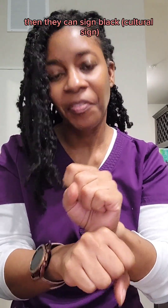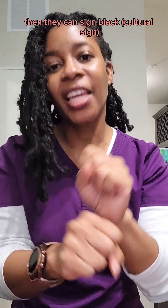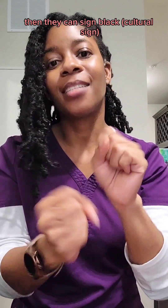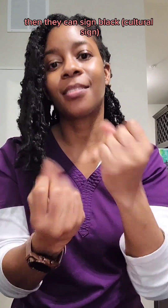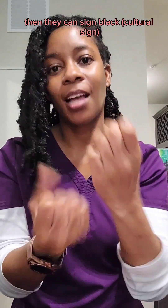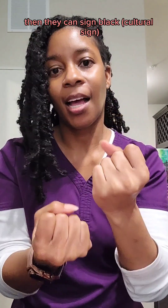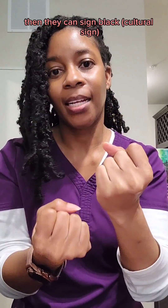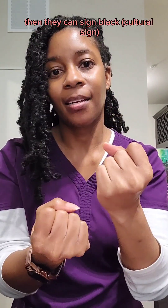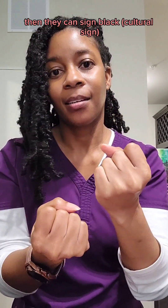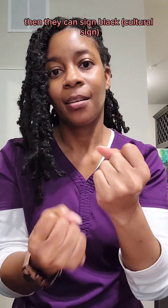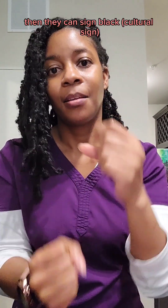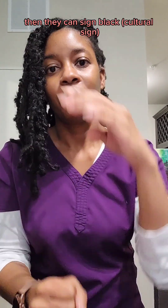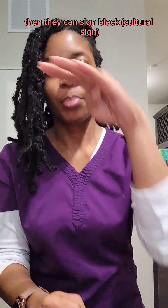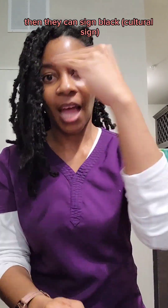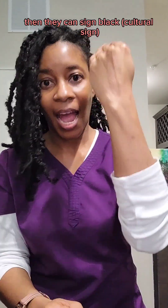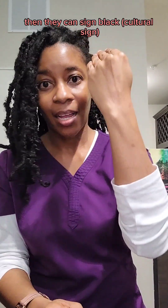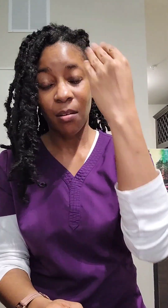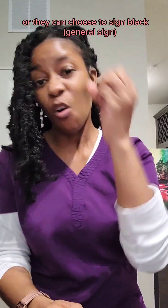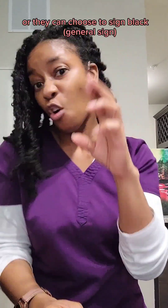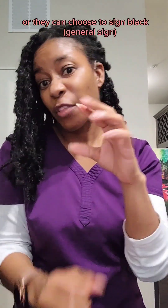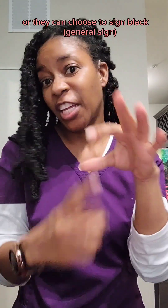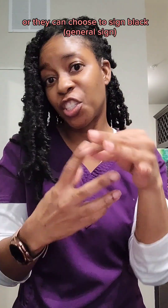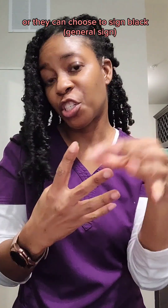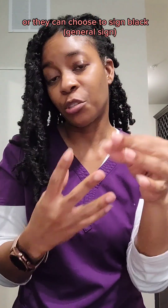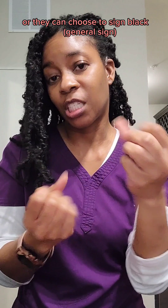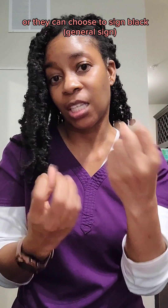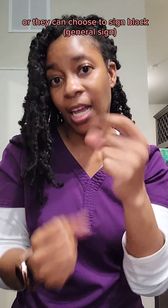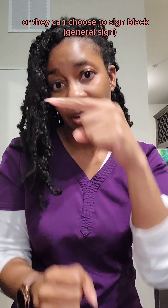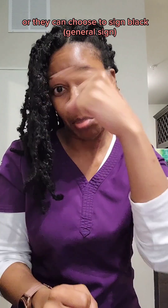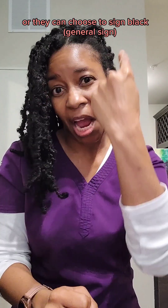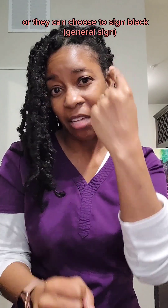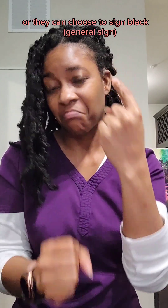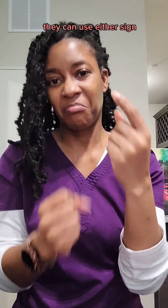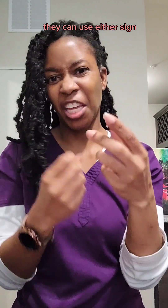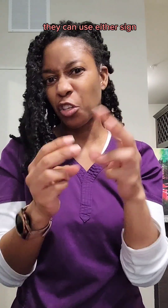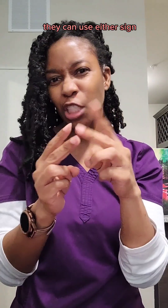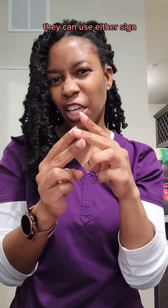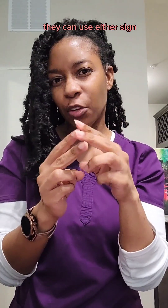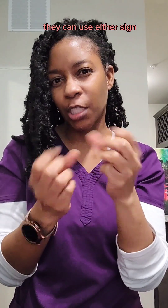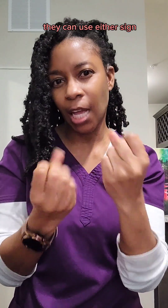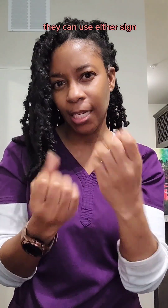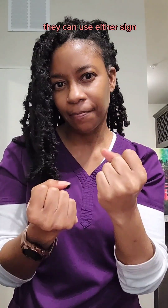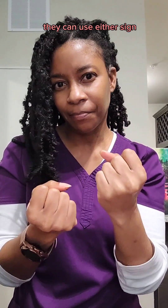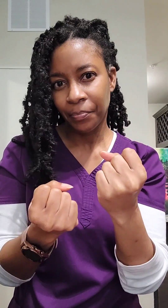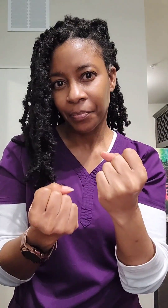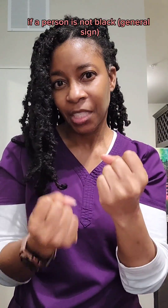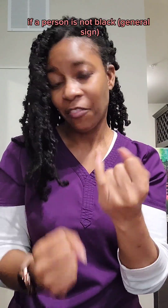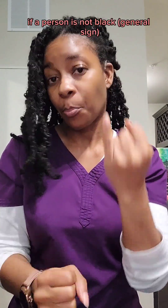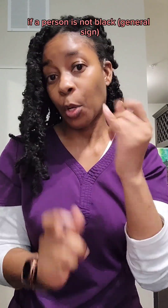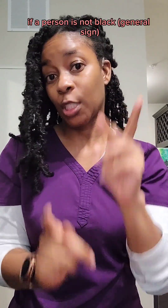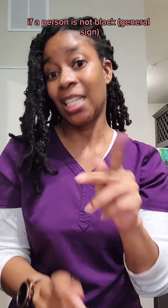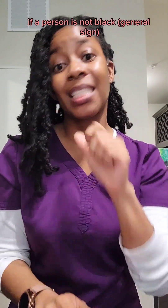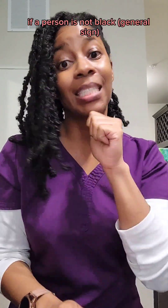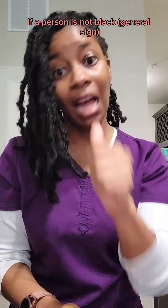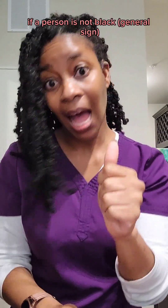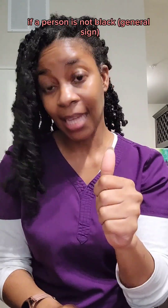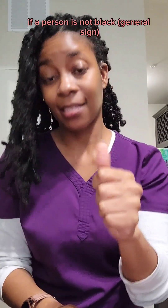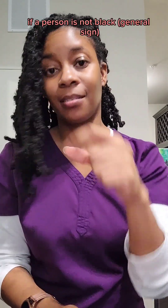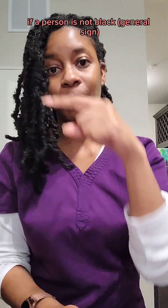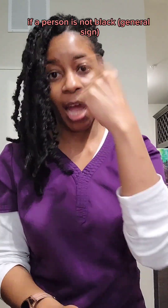can sign black, or they can choose to sign black. They can use either sign. If a person is not black,